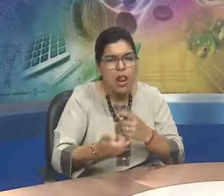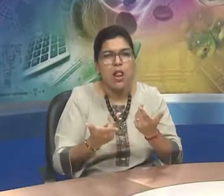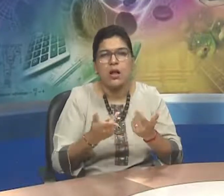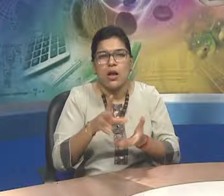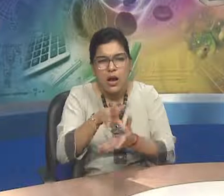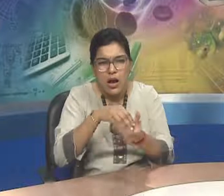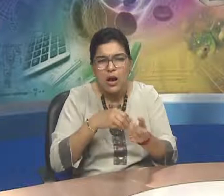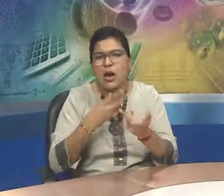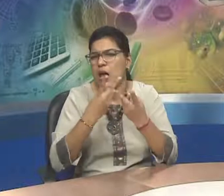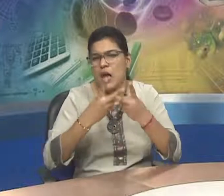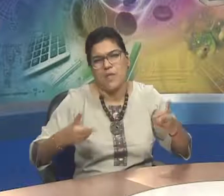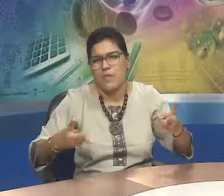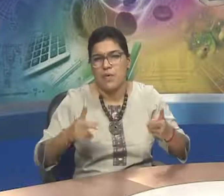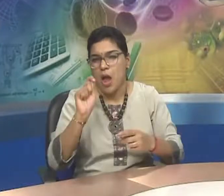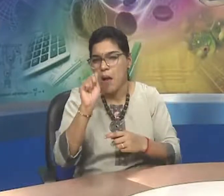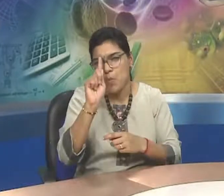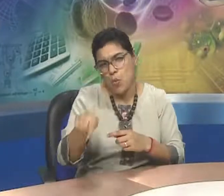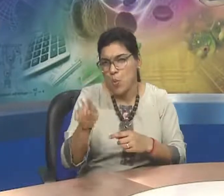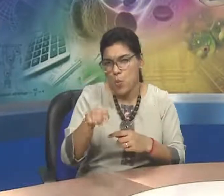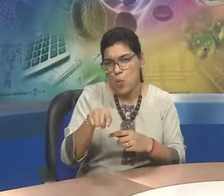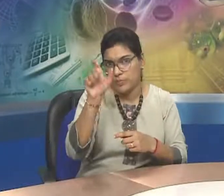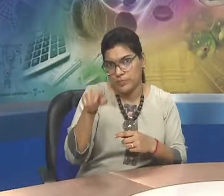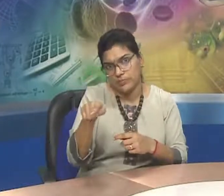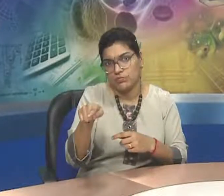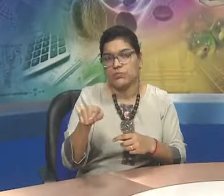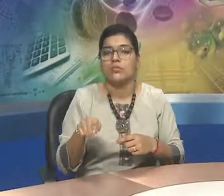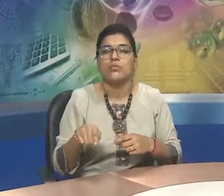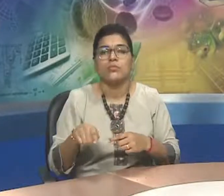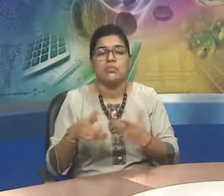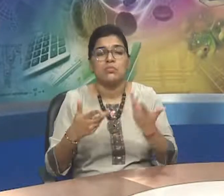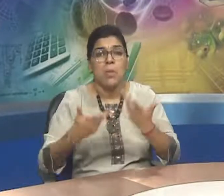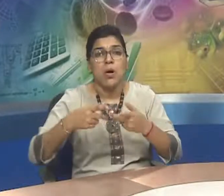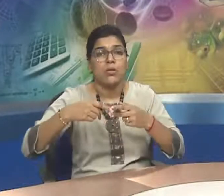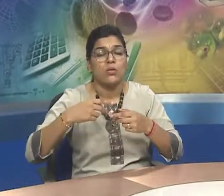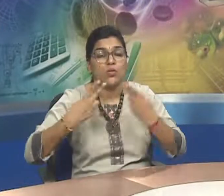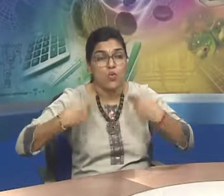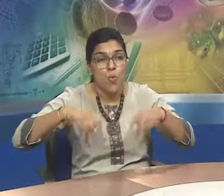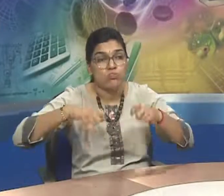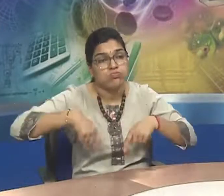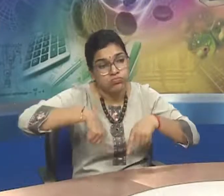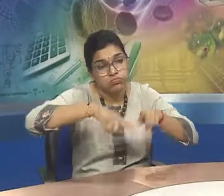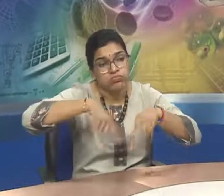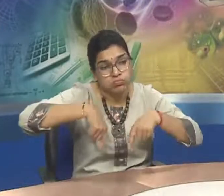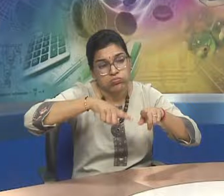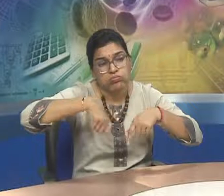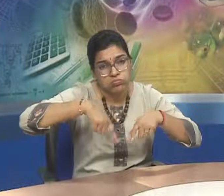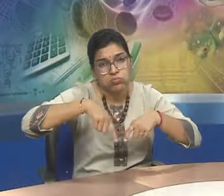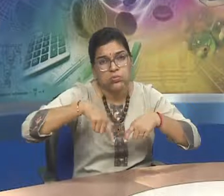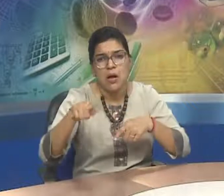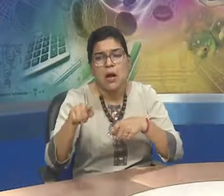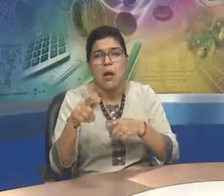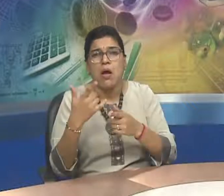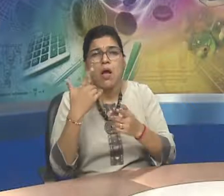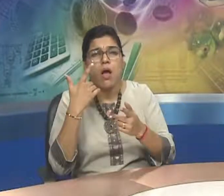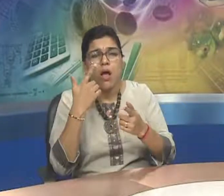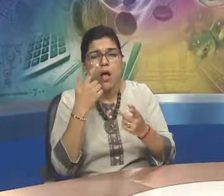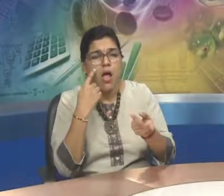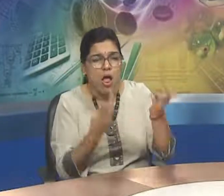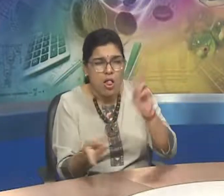to deny. It is also an order issued by the court to forbid a subordinate